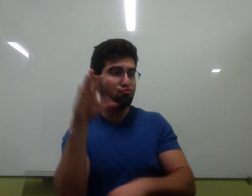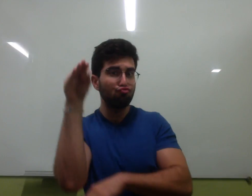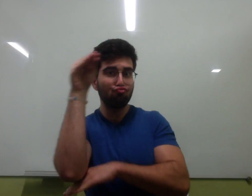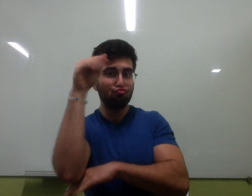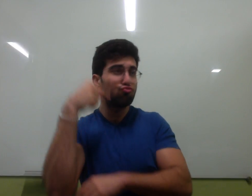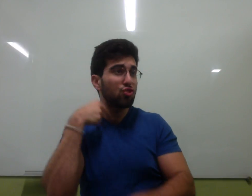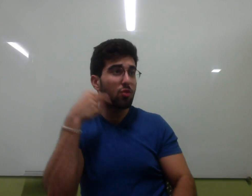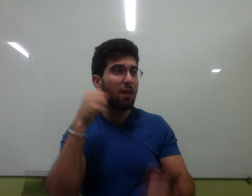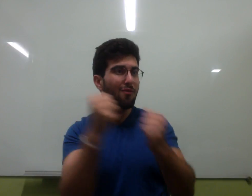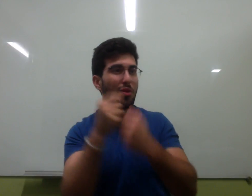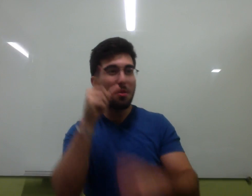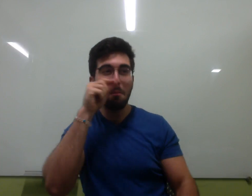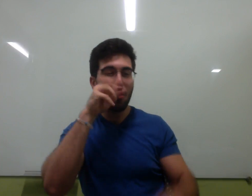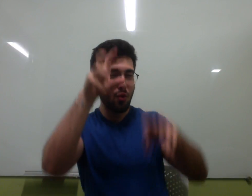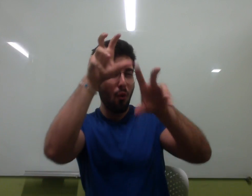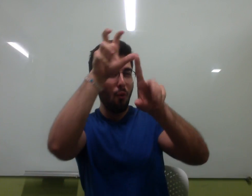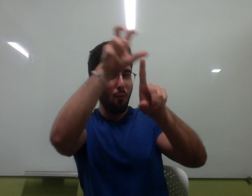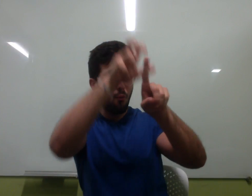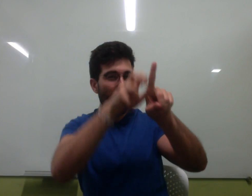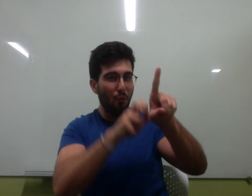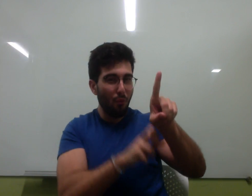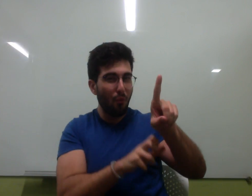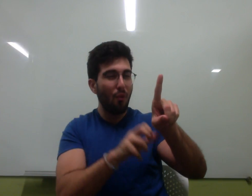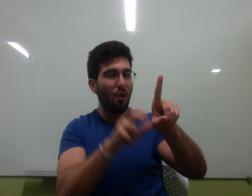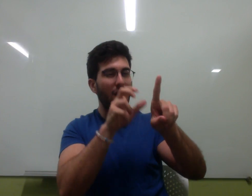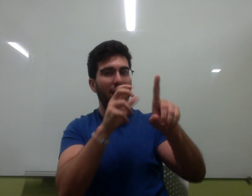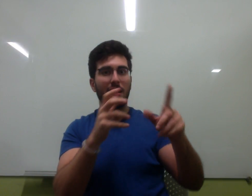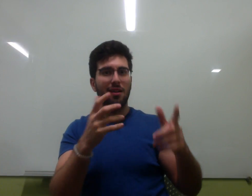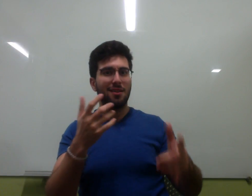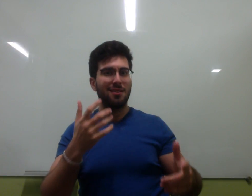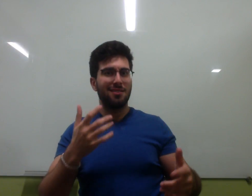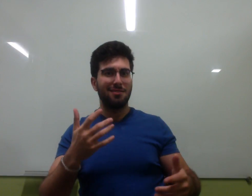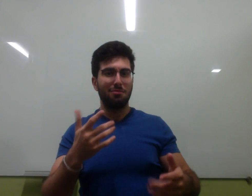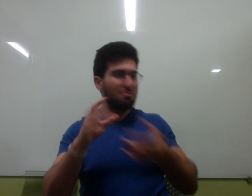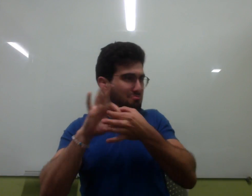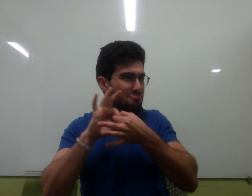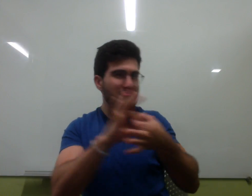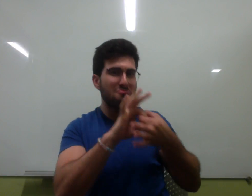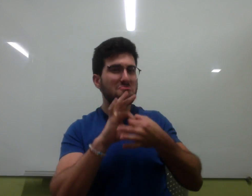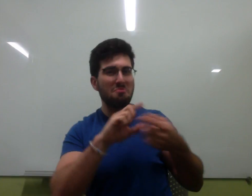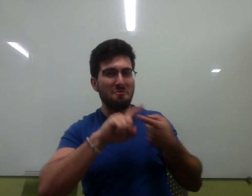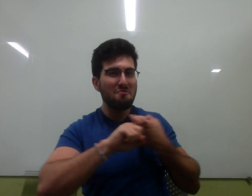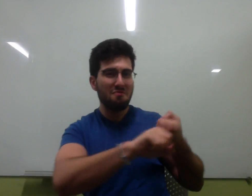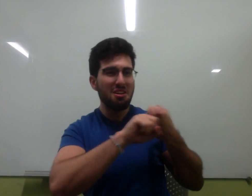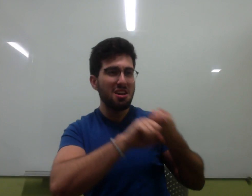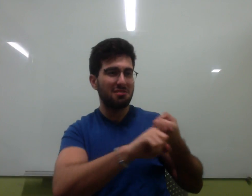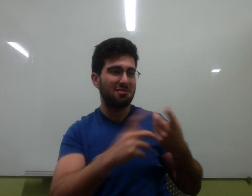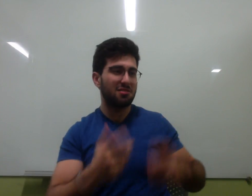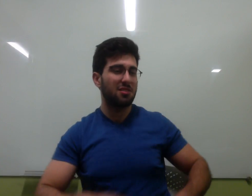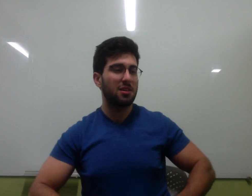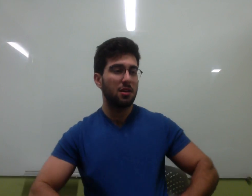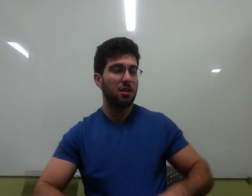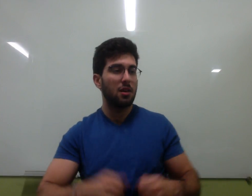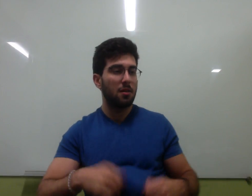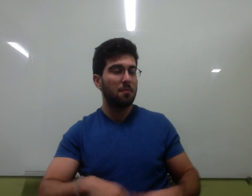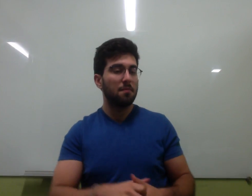what happens is the tick bird, or it's called an oxpecker because they do this on other animals as well. But they basically sit on top of these